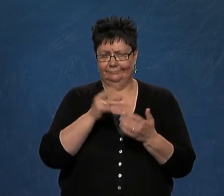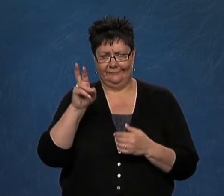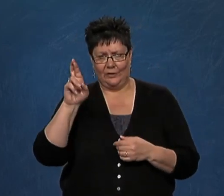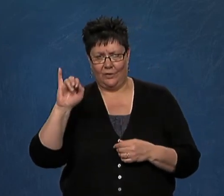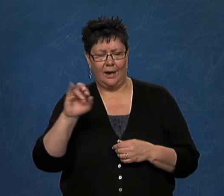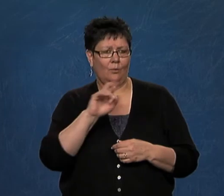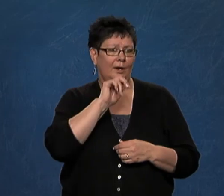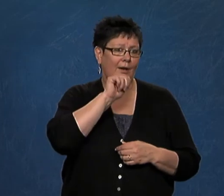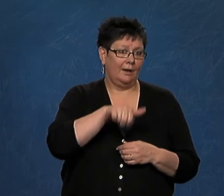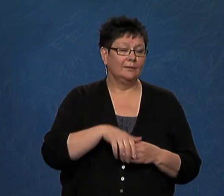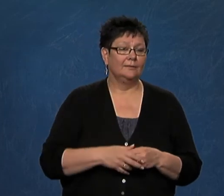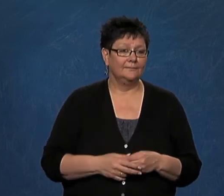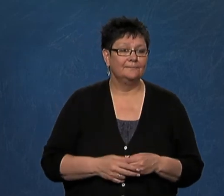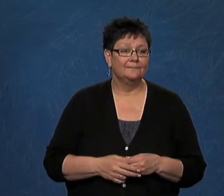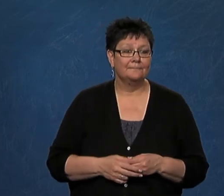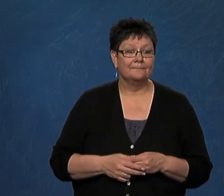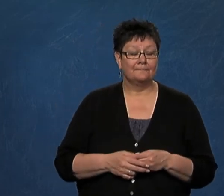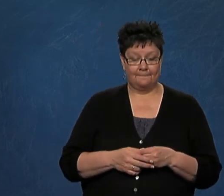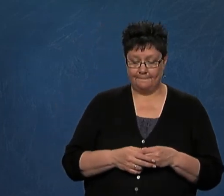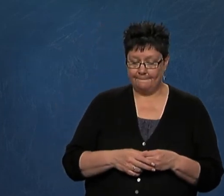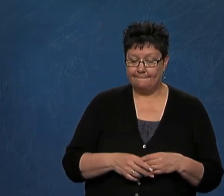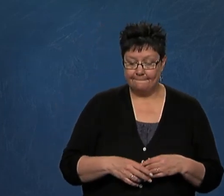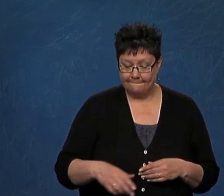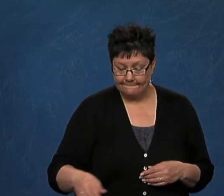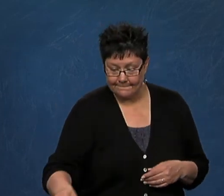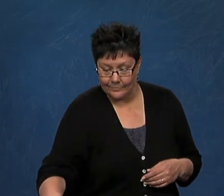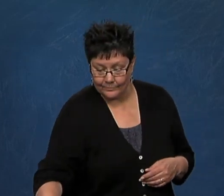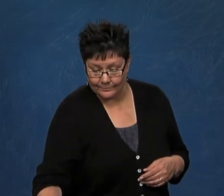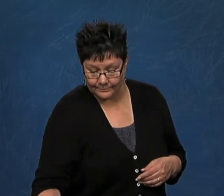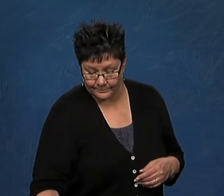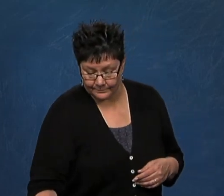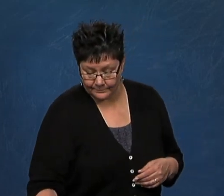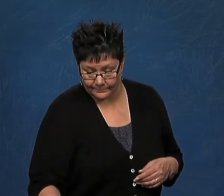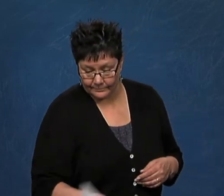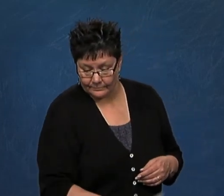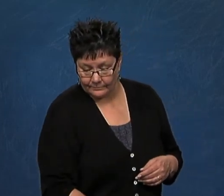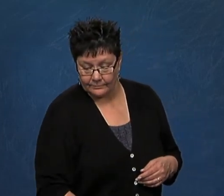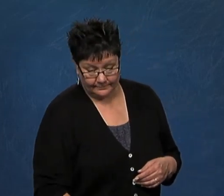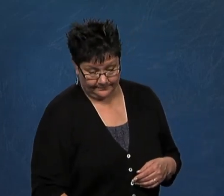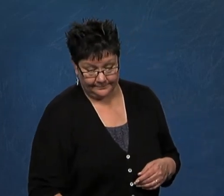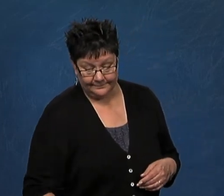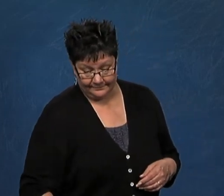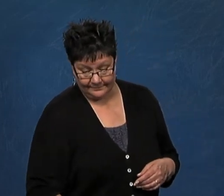still go back to our legal proceeding protocol and rules.